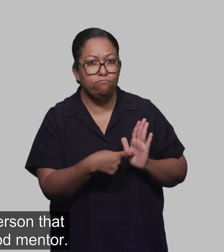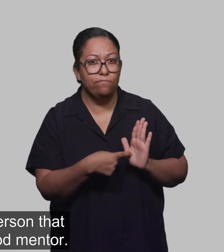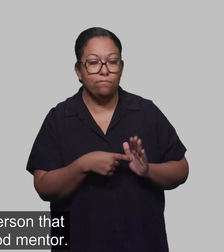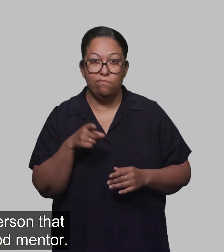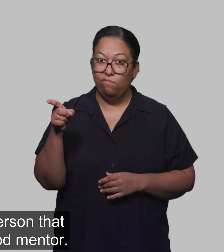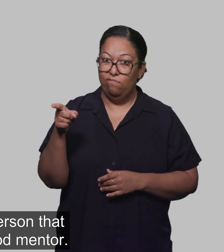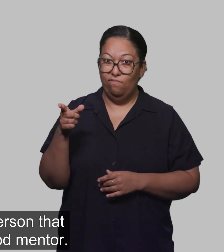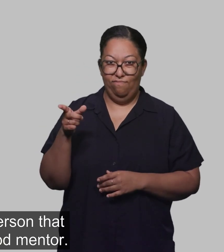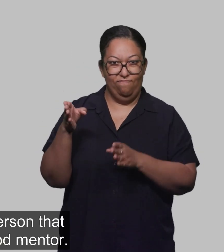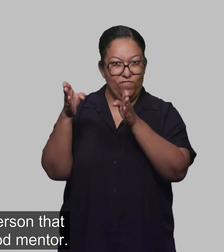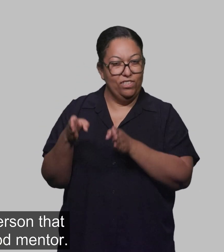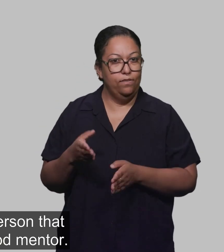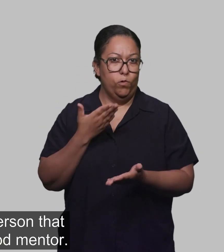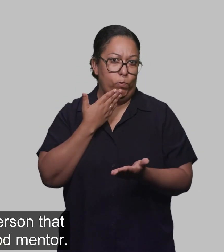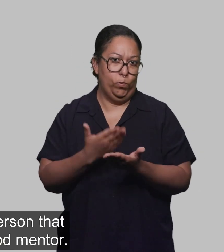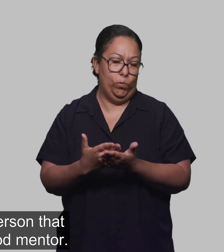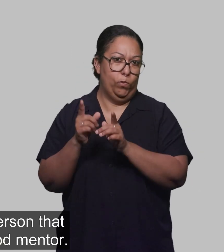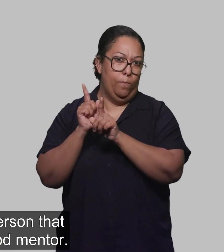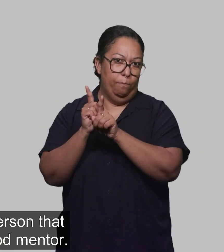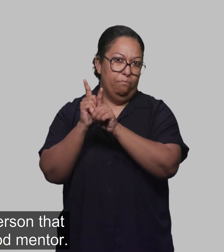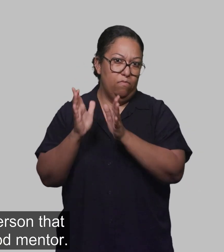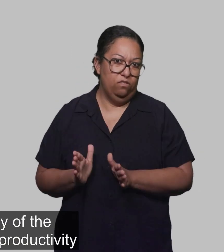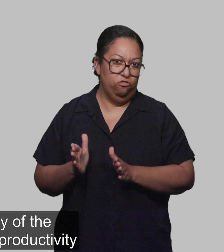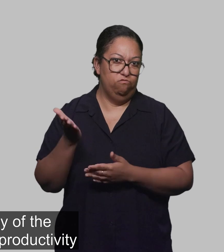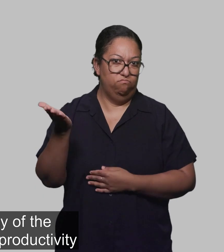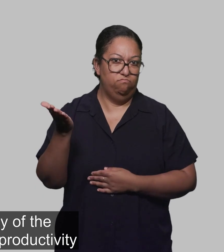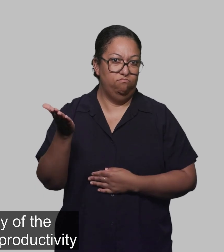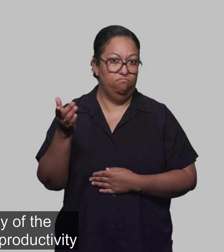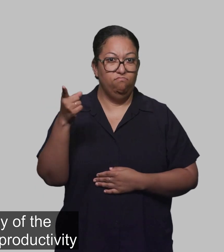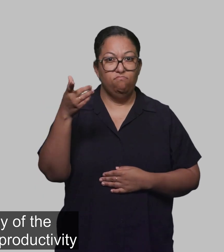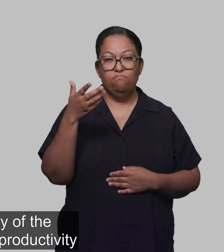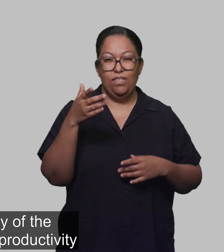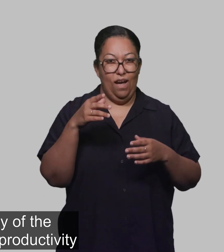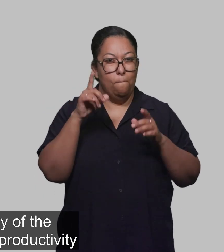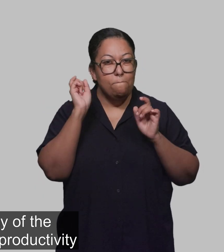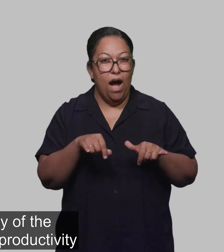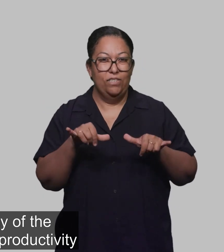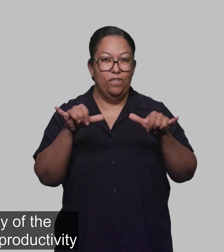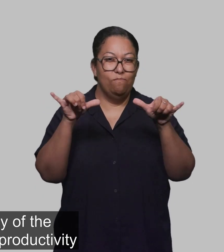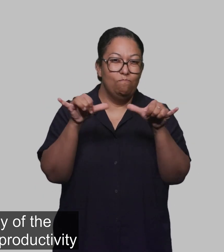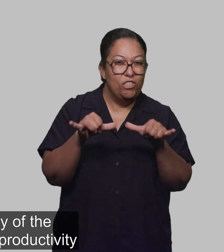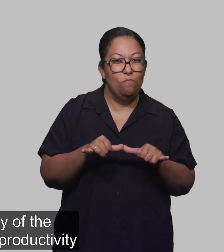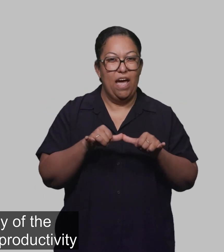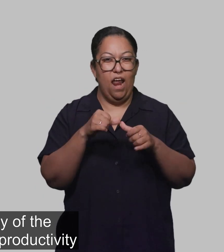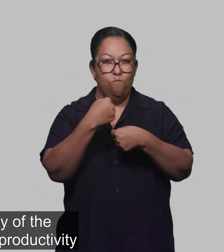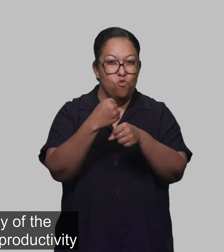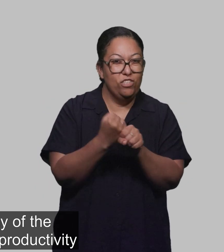And that is a person that I call a very good mentor. He went away of